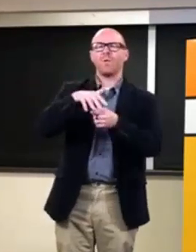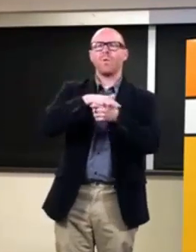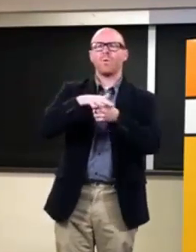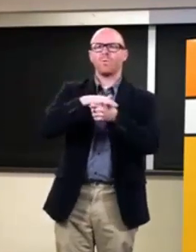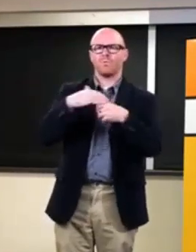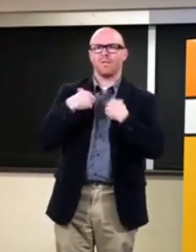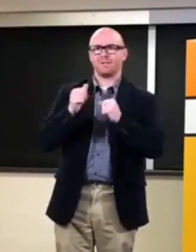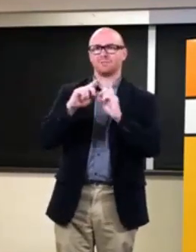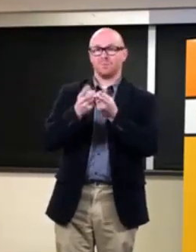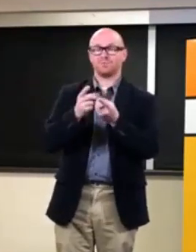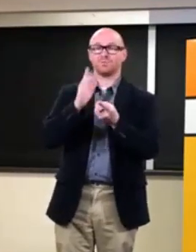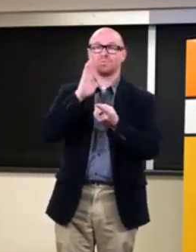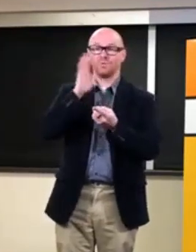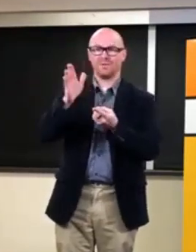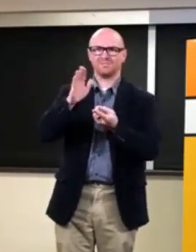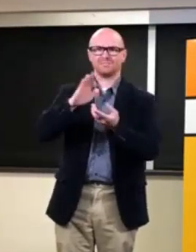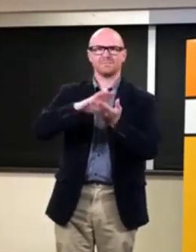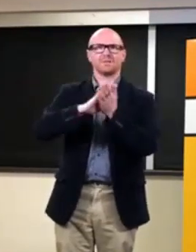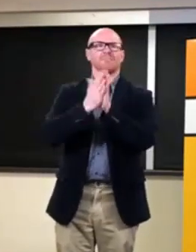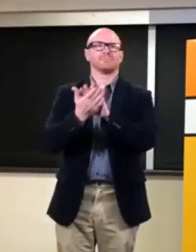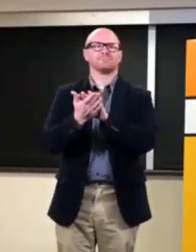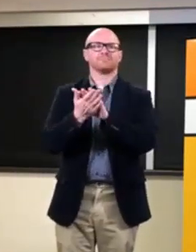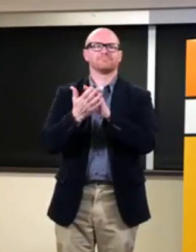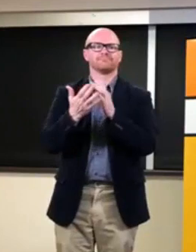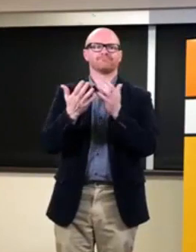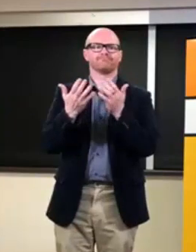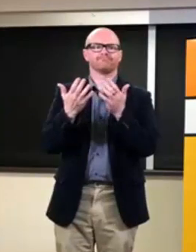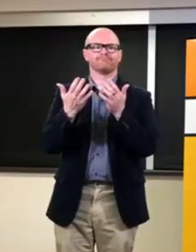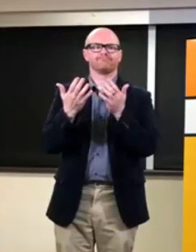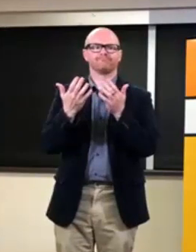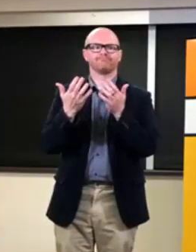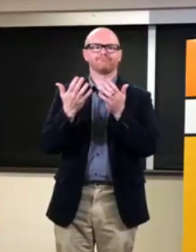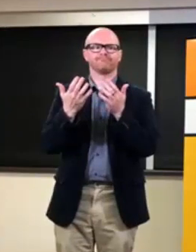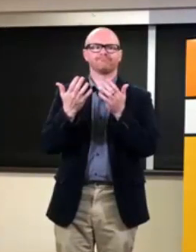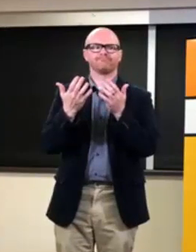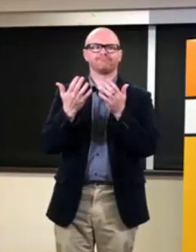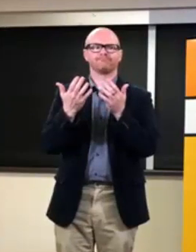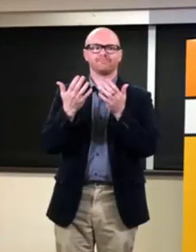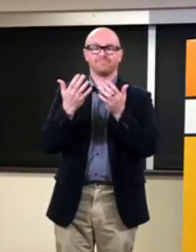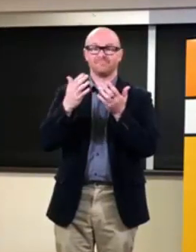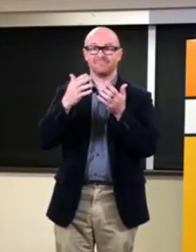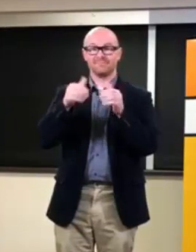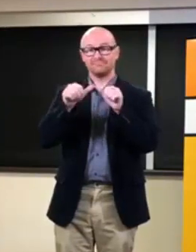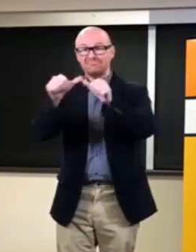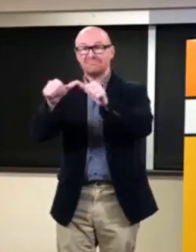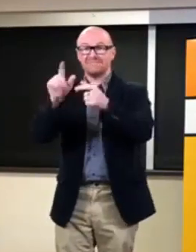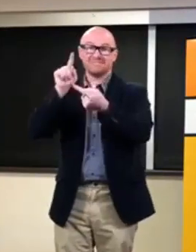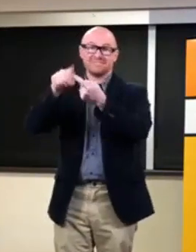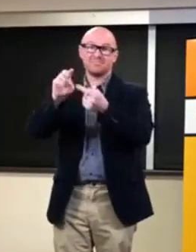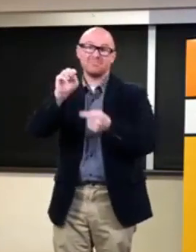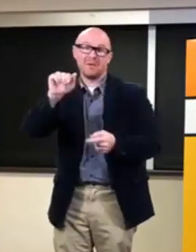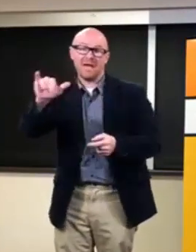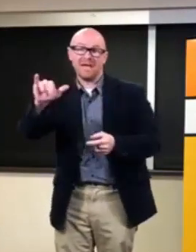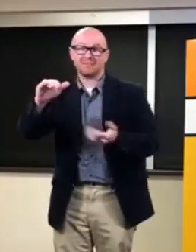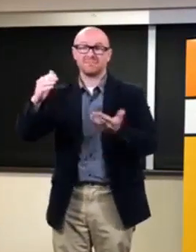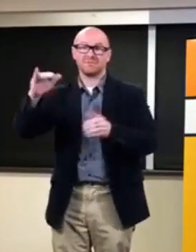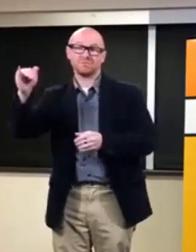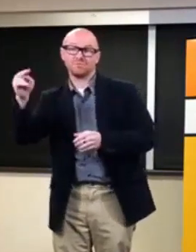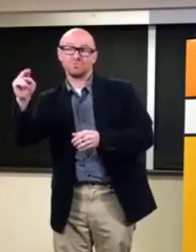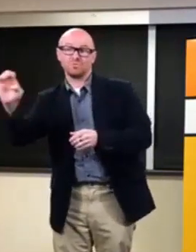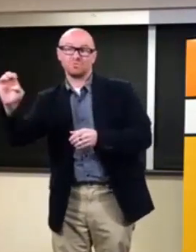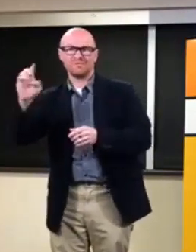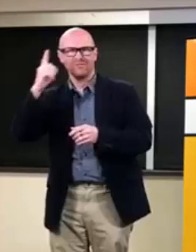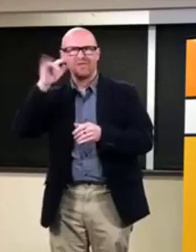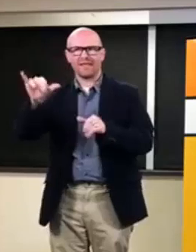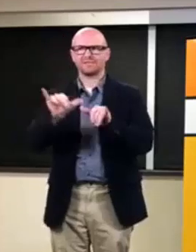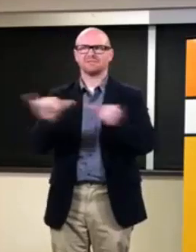will extend beyond your peak projection at the end of April? Will this go into May, possibly June? So the question is, how long